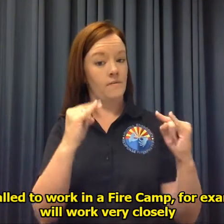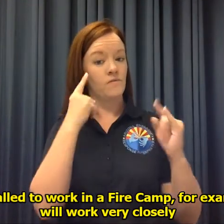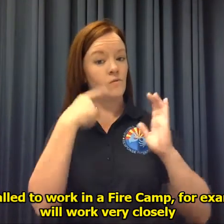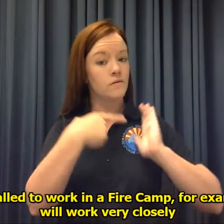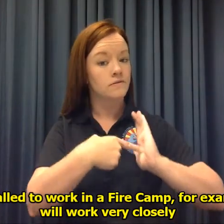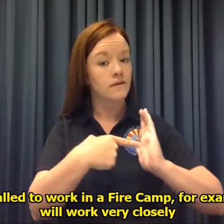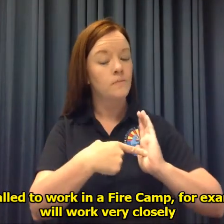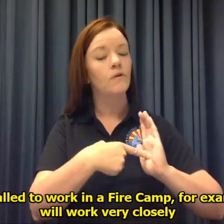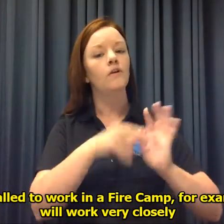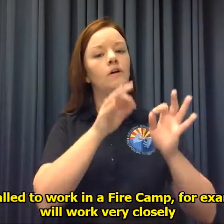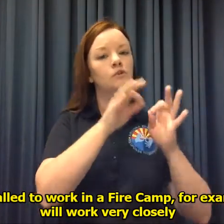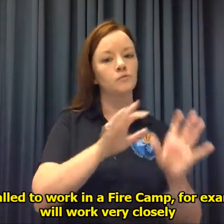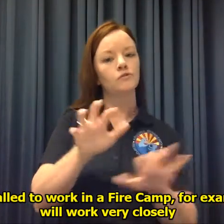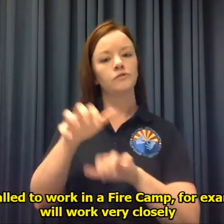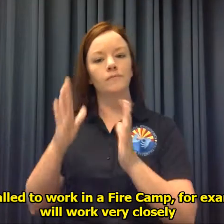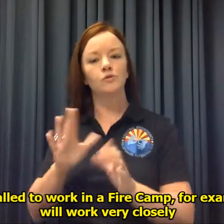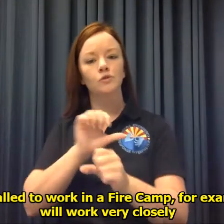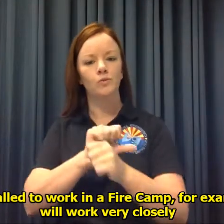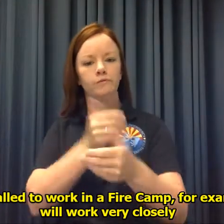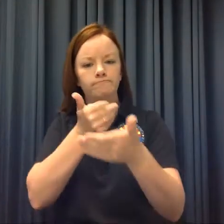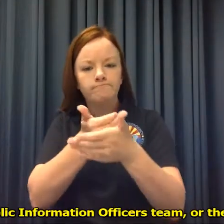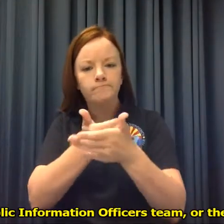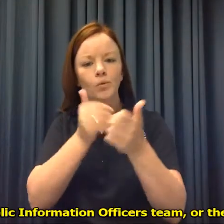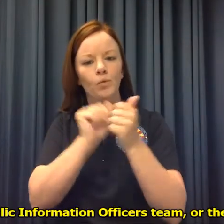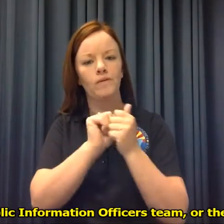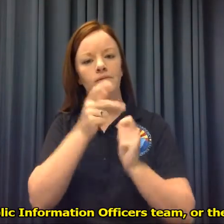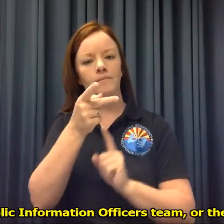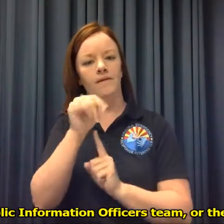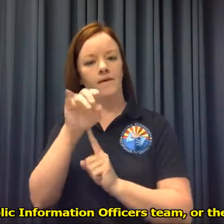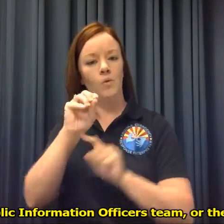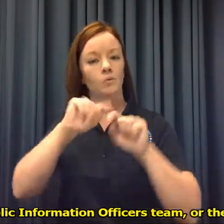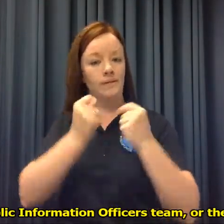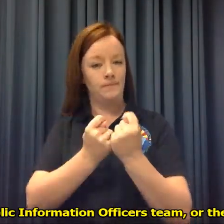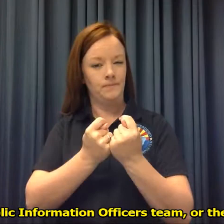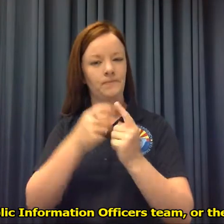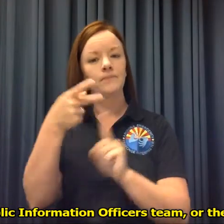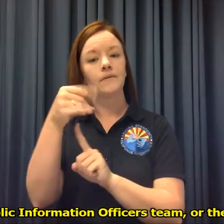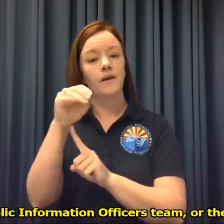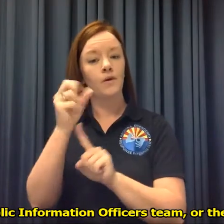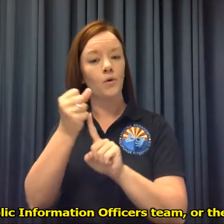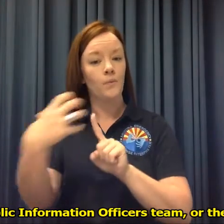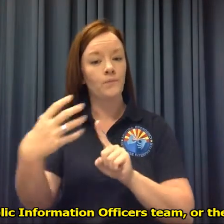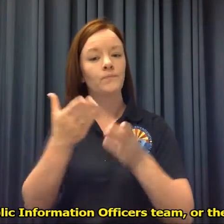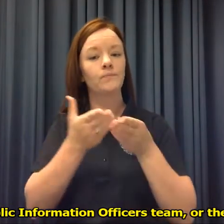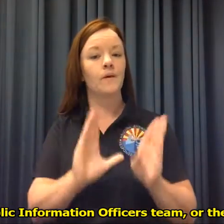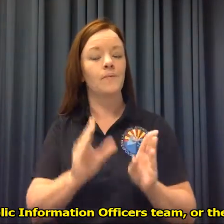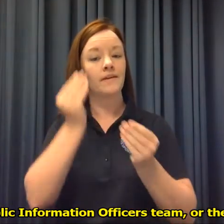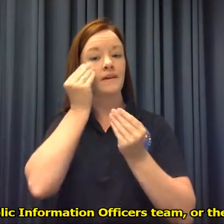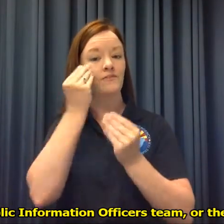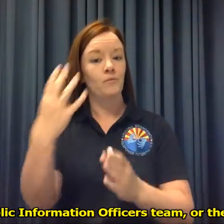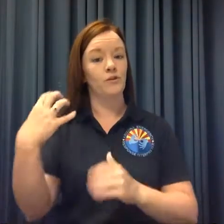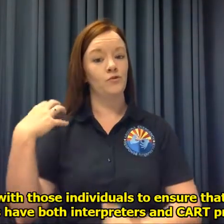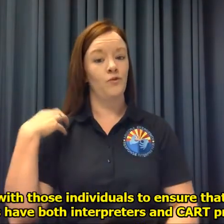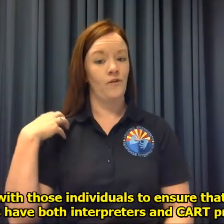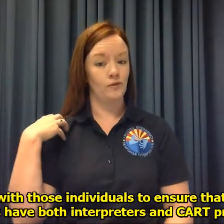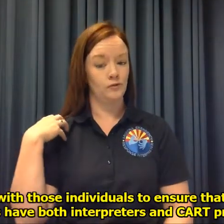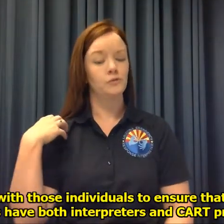for example, they will work very closely with the Public Information Officers team, or the PIO team. They'll work with